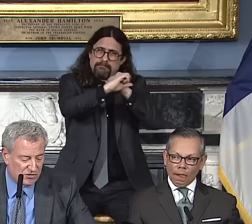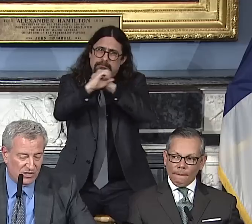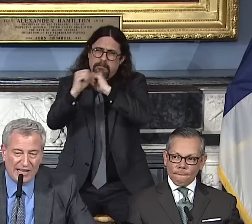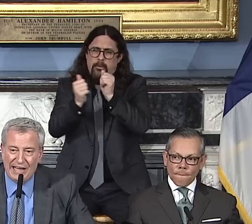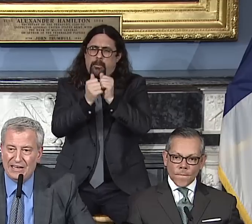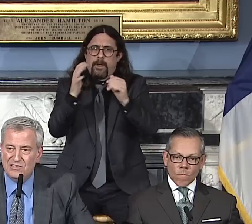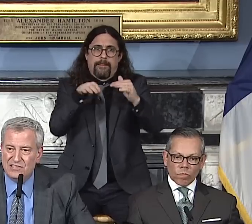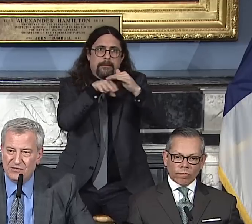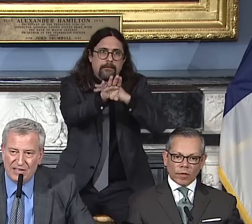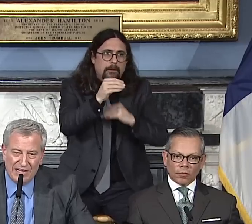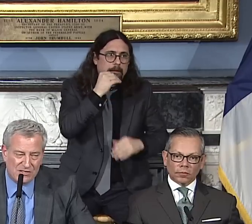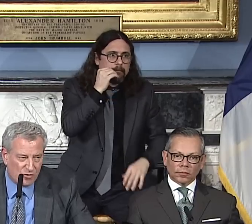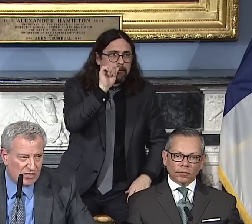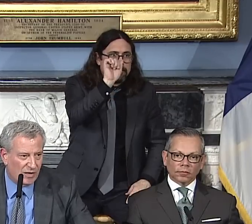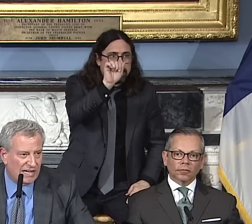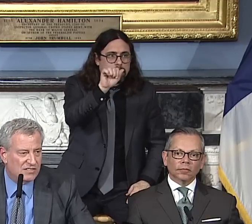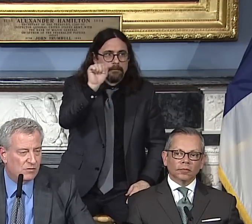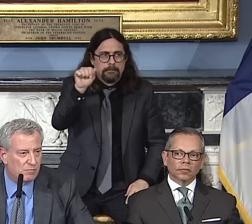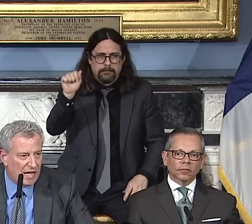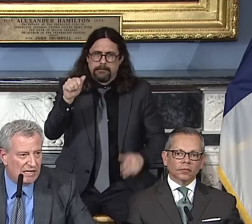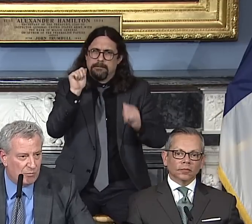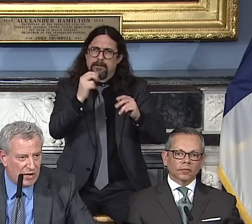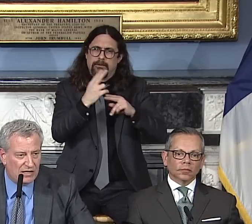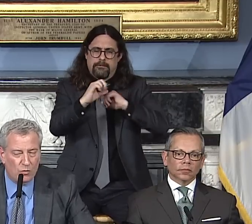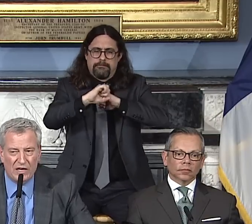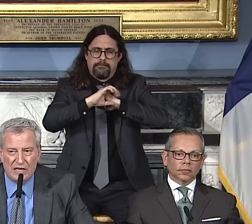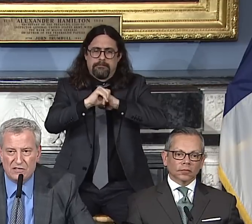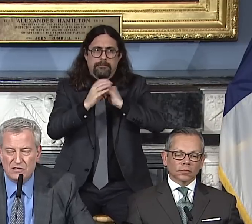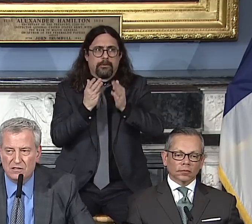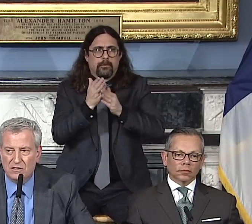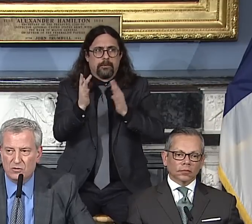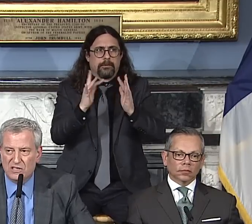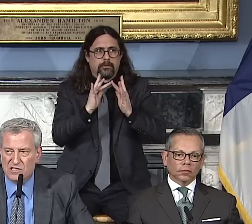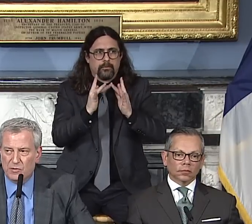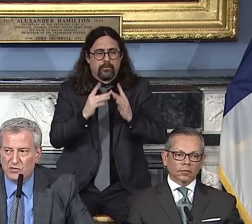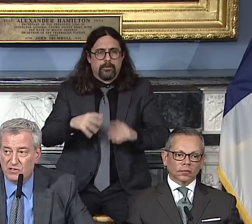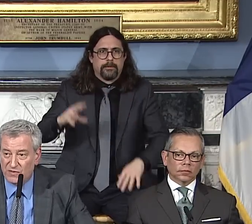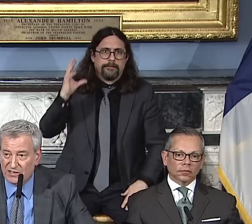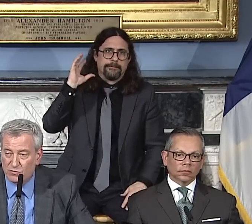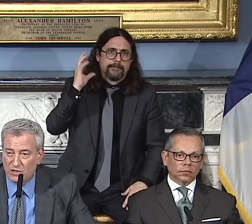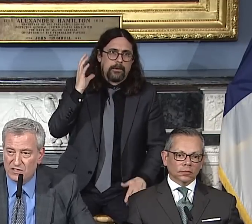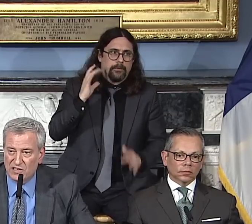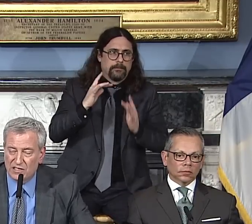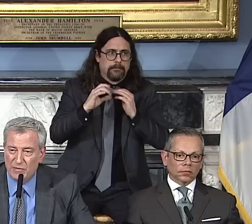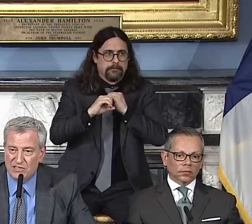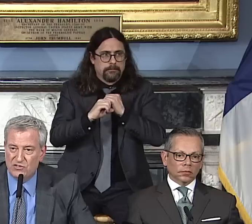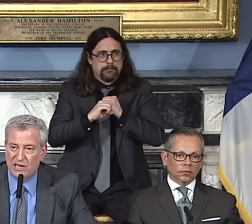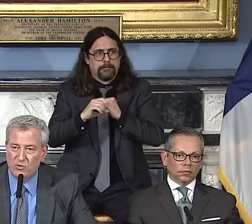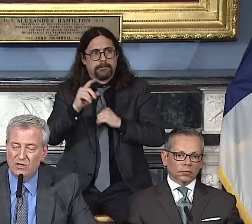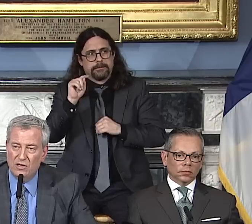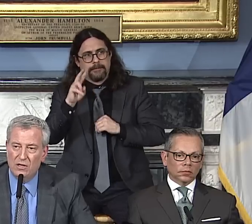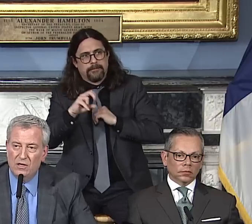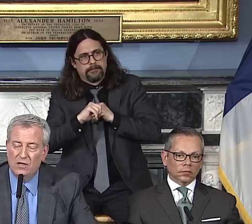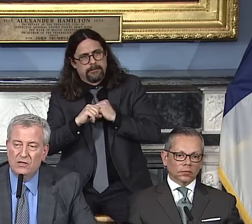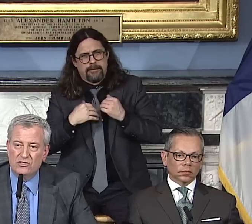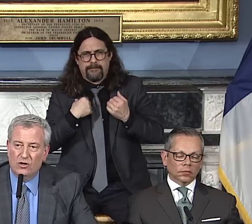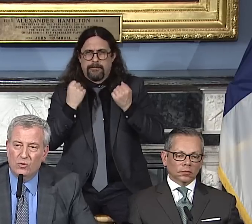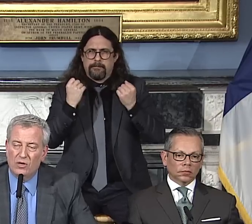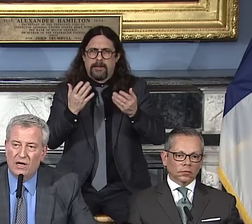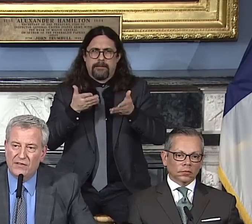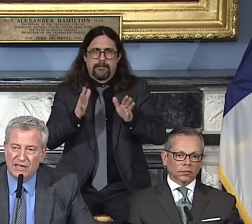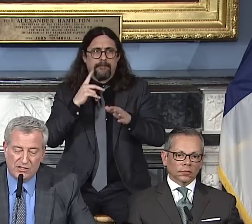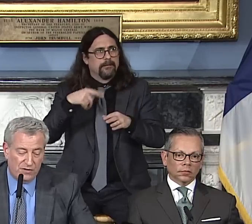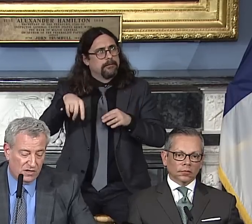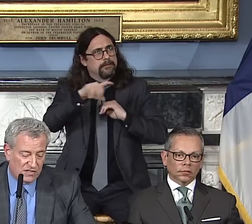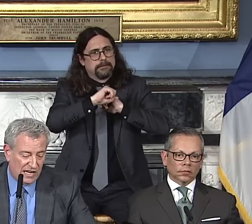updates, digital ads, TV ads, radio ads. There are many, many ways, including some of the most effective ways to get the message out.